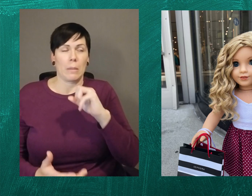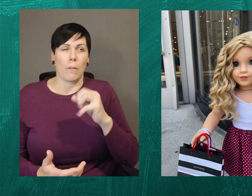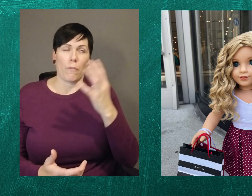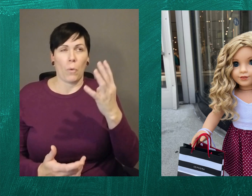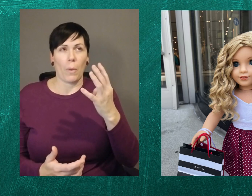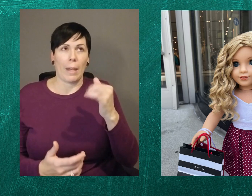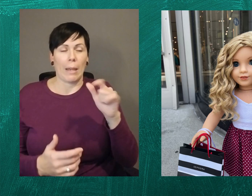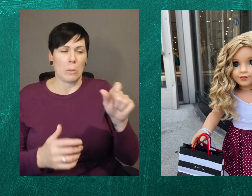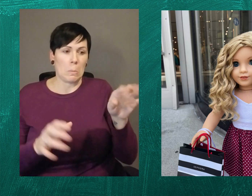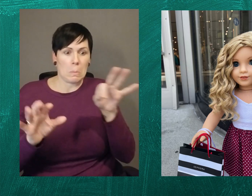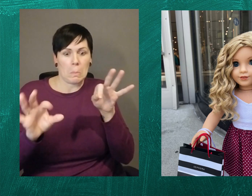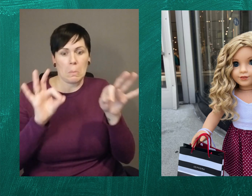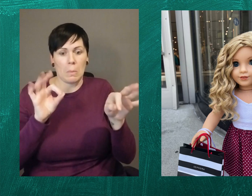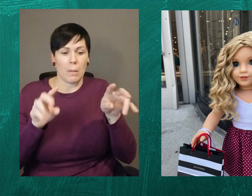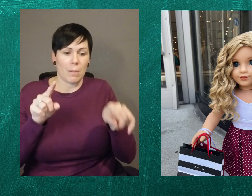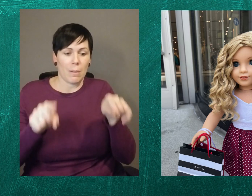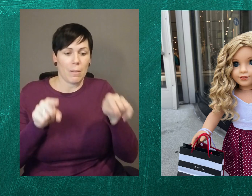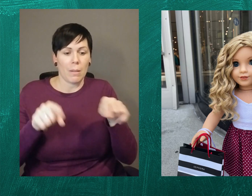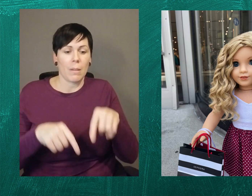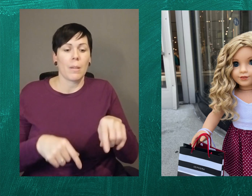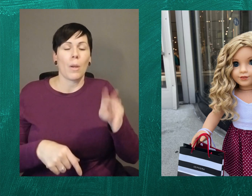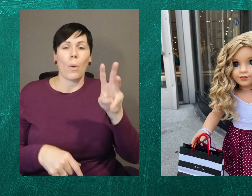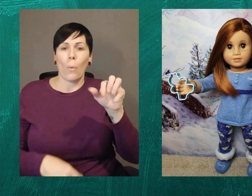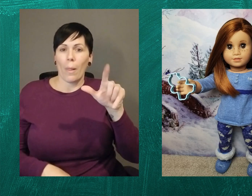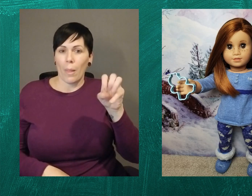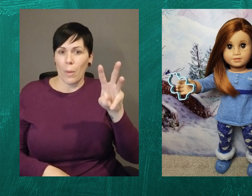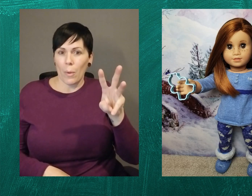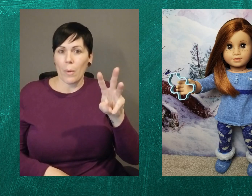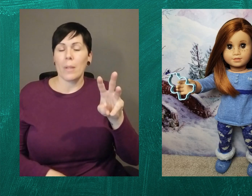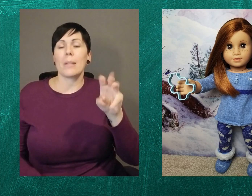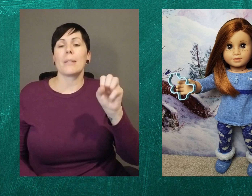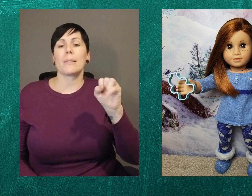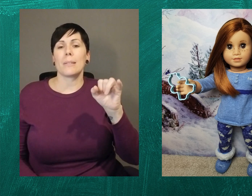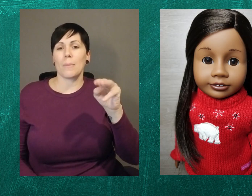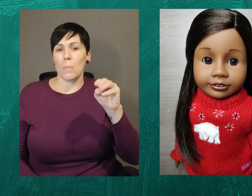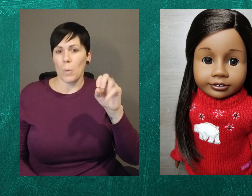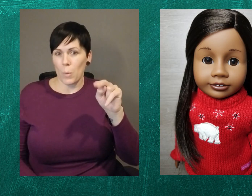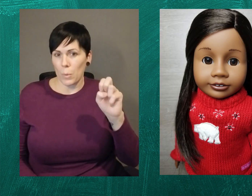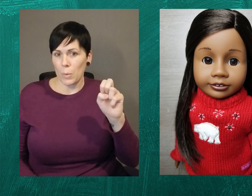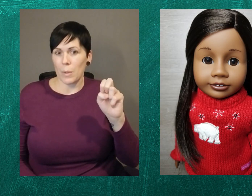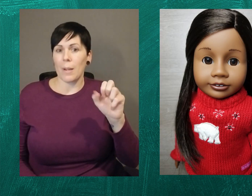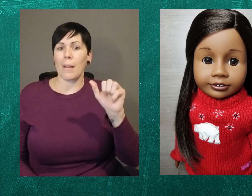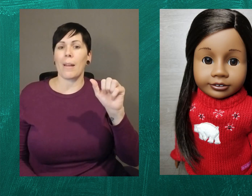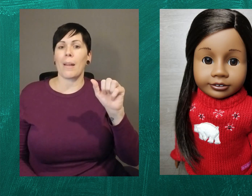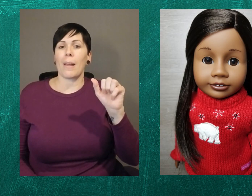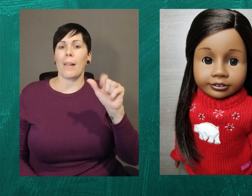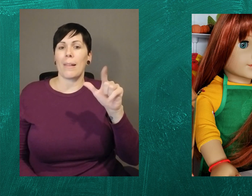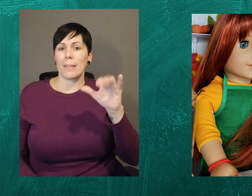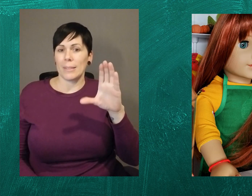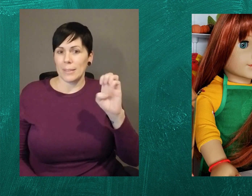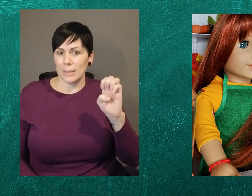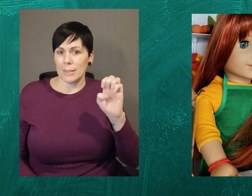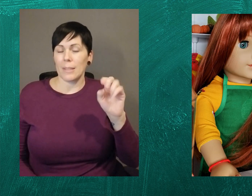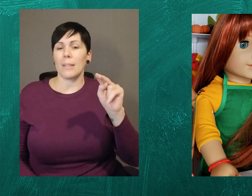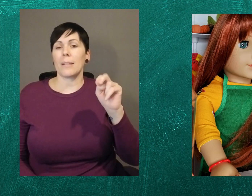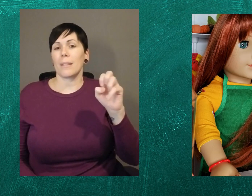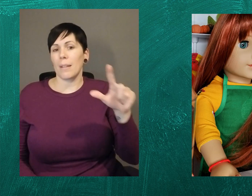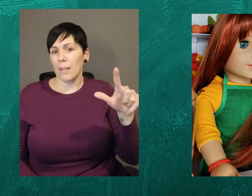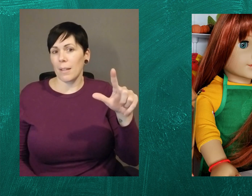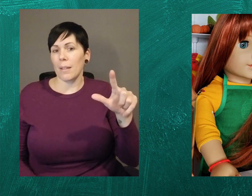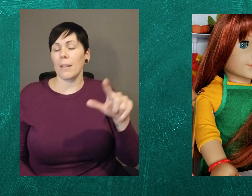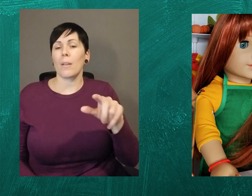Willow, our custom 116. Simone, a CYO. Nell, 31. Alice, a custom Joss.